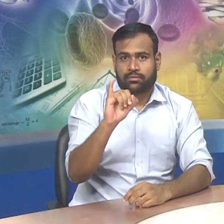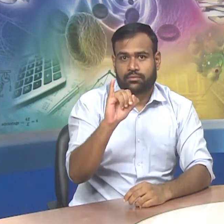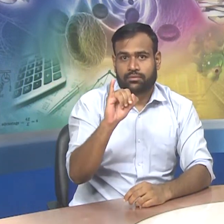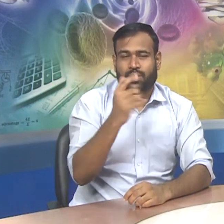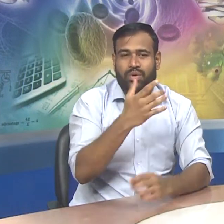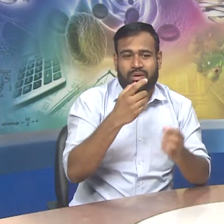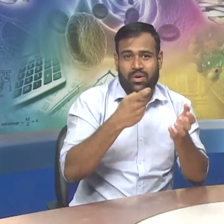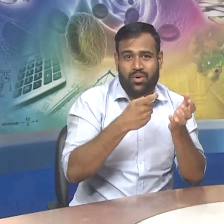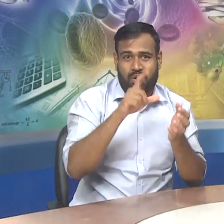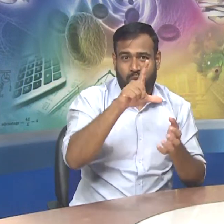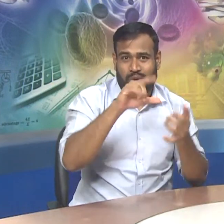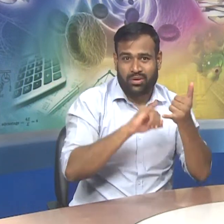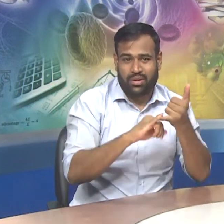is 776.